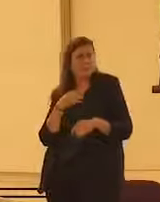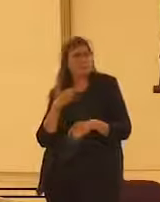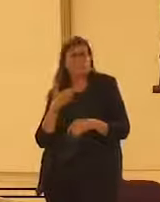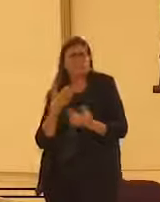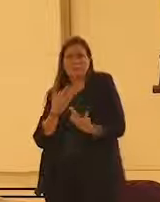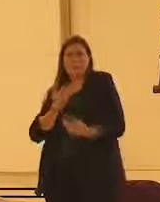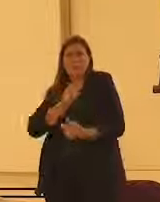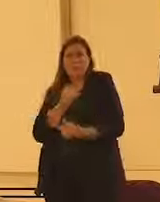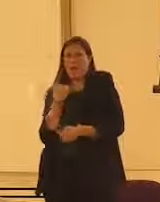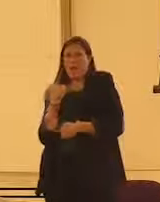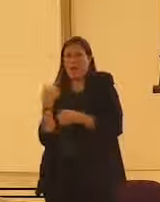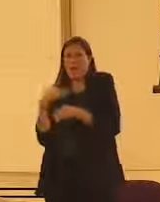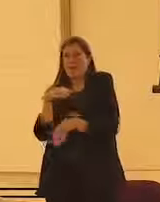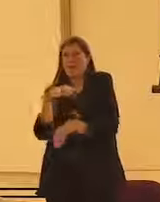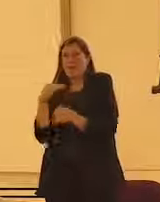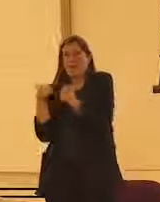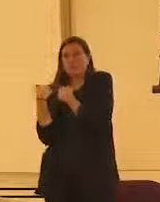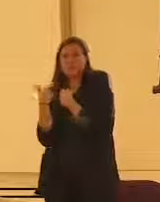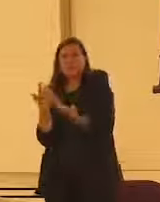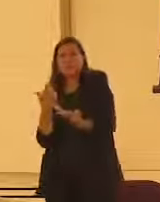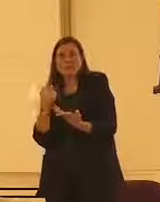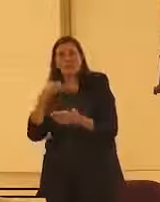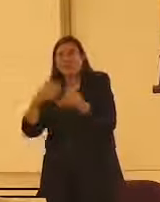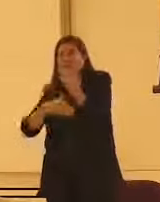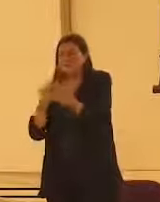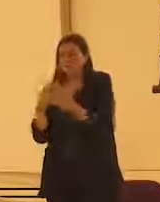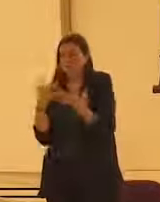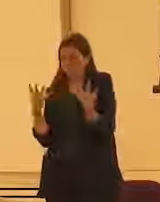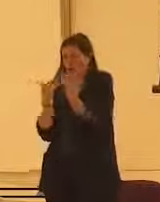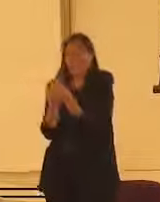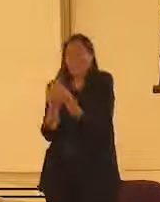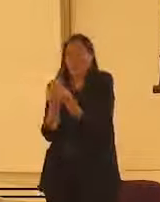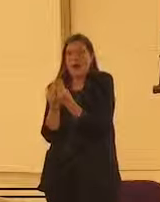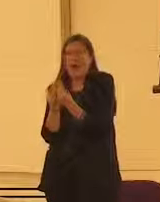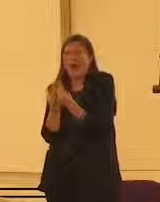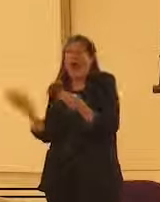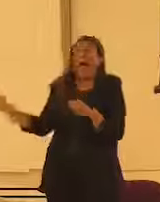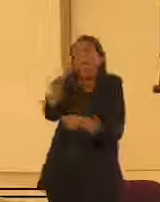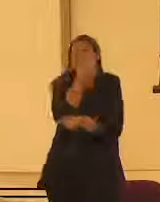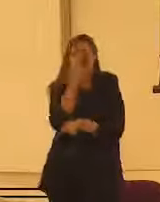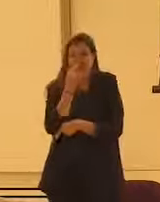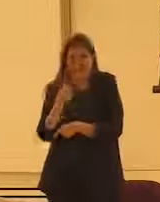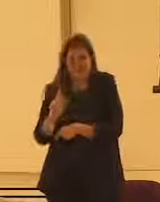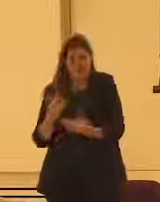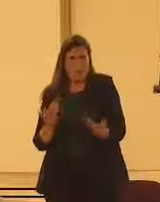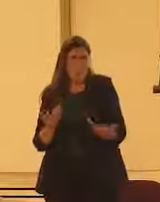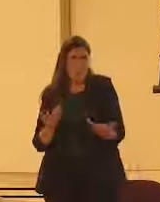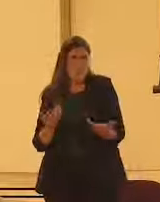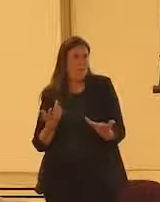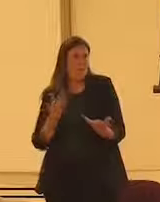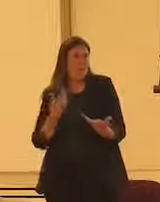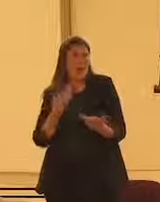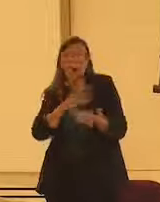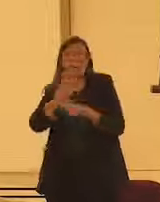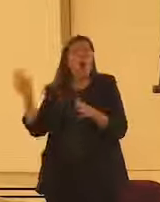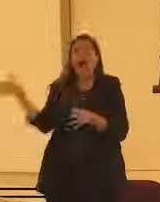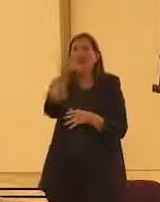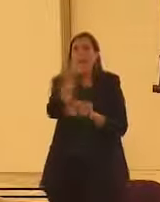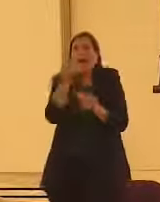to combine those two. Not everybody can do that. Not everybody has my background in deafness, as